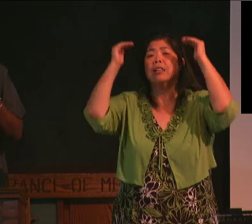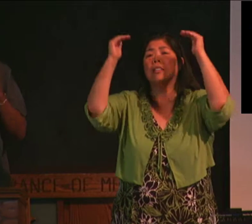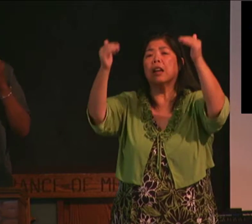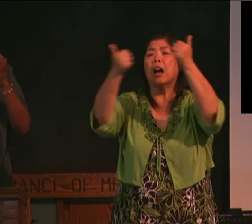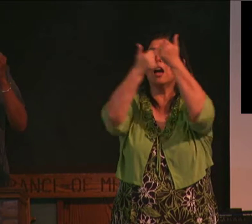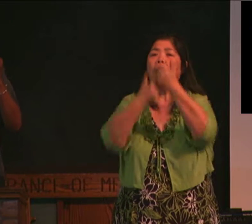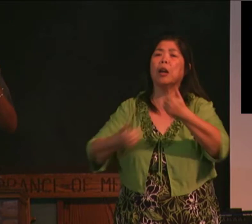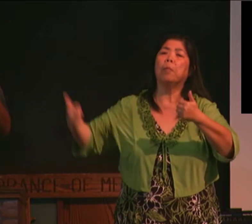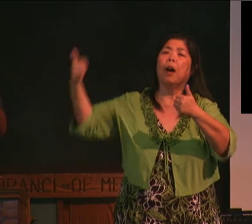exalted above